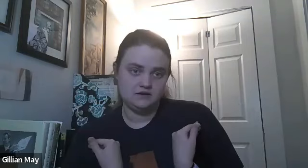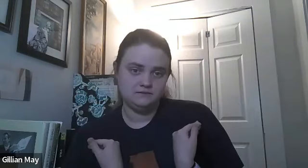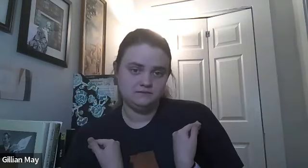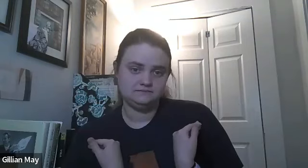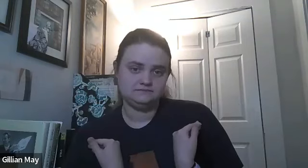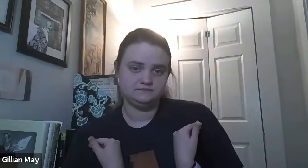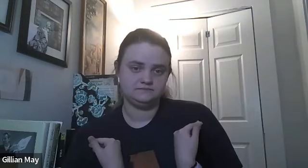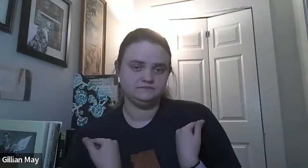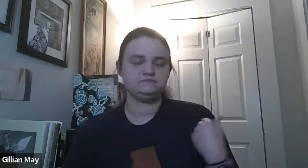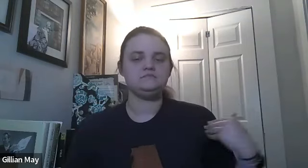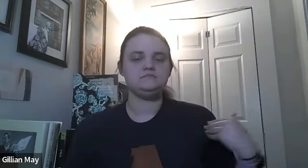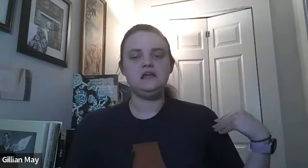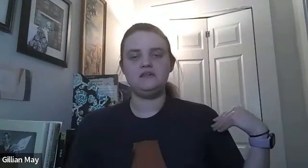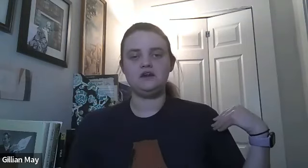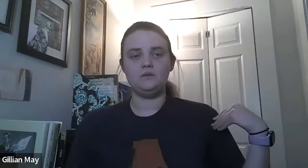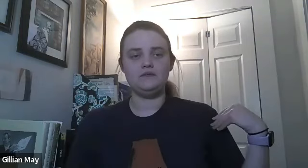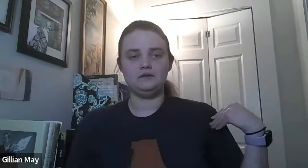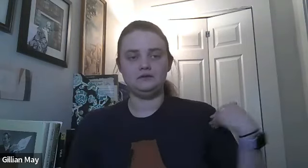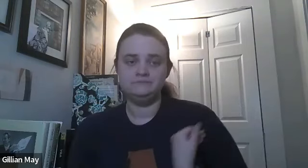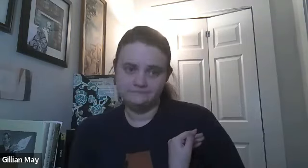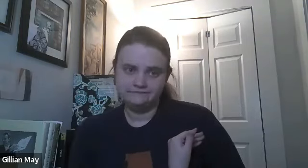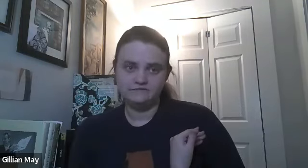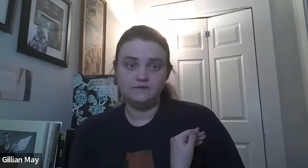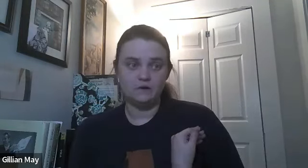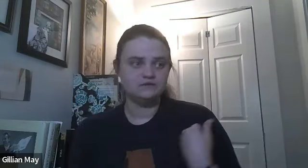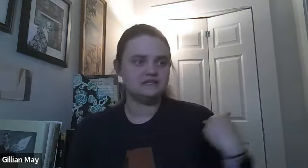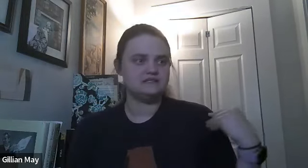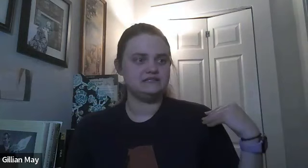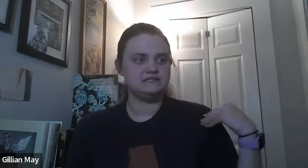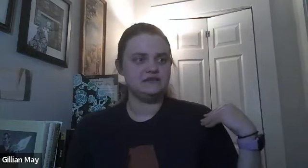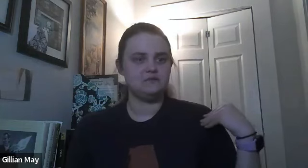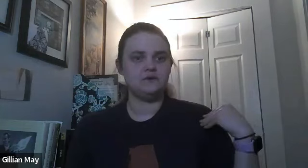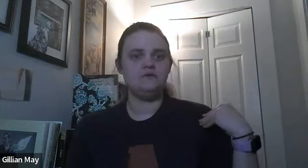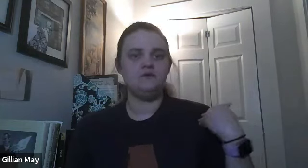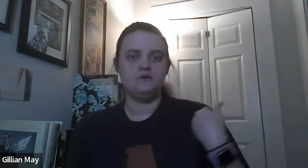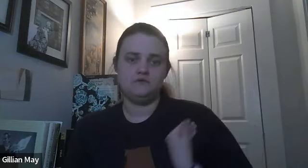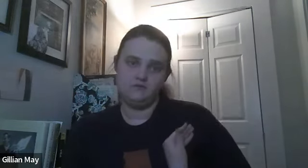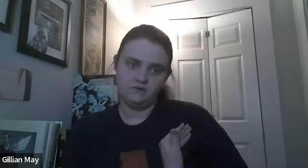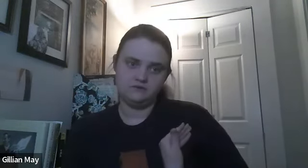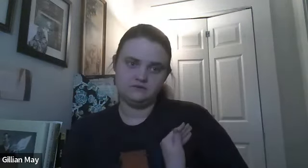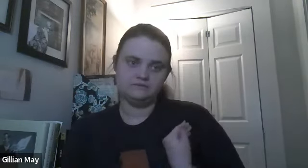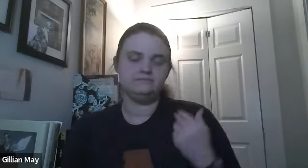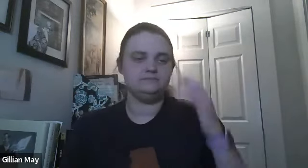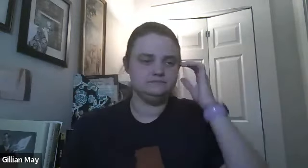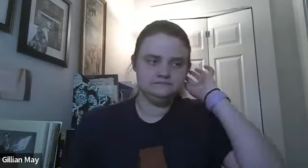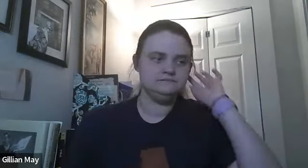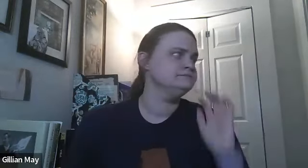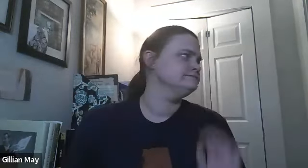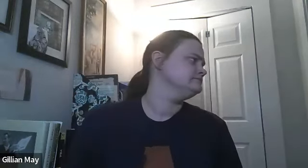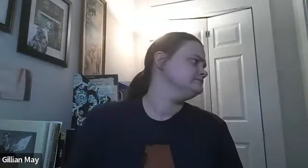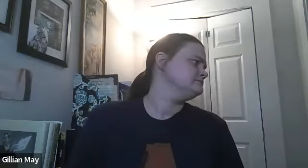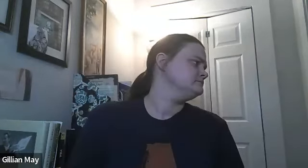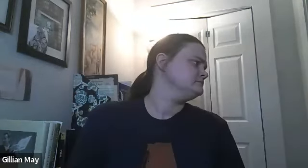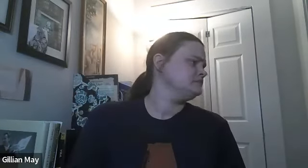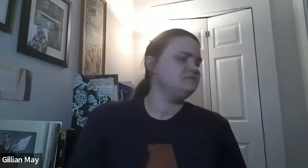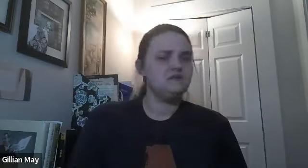tired. And then our one little fault, because I did say that one, fault. Mm-hmm. If